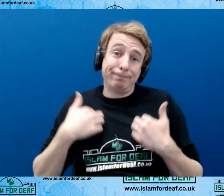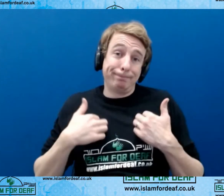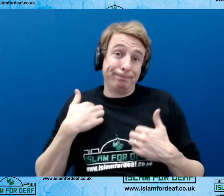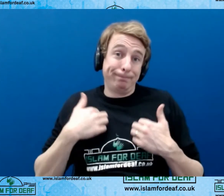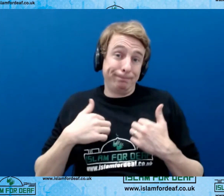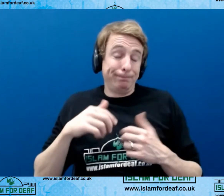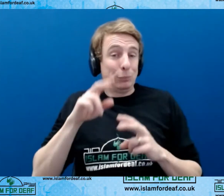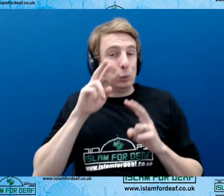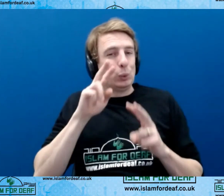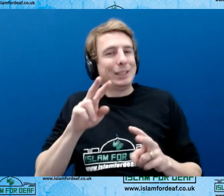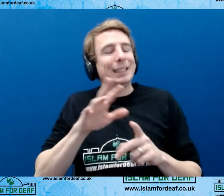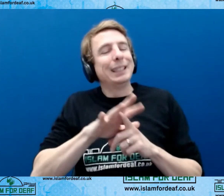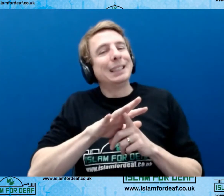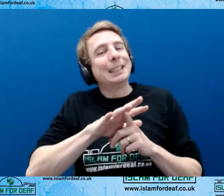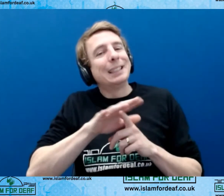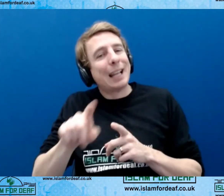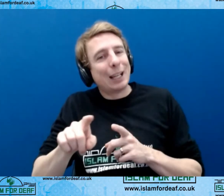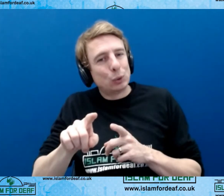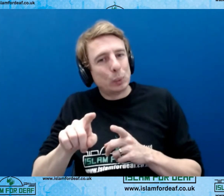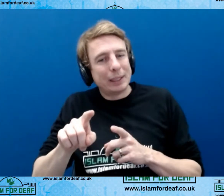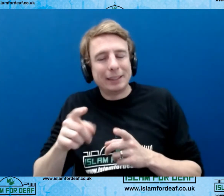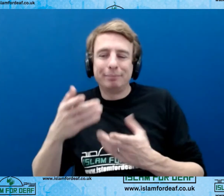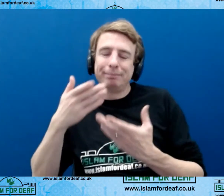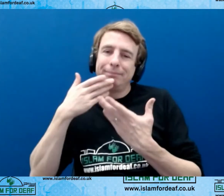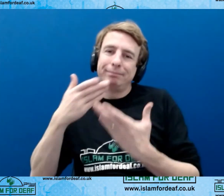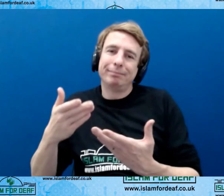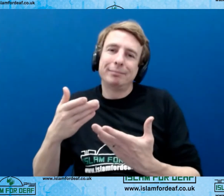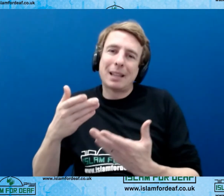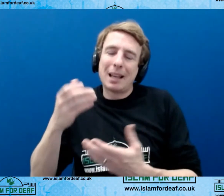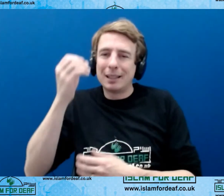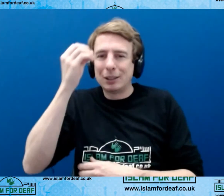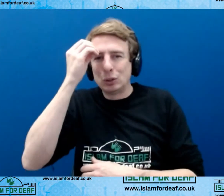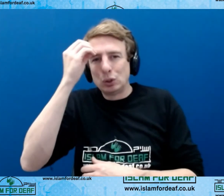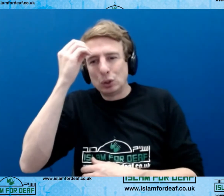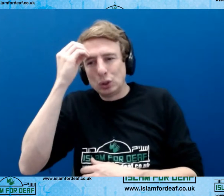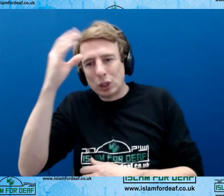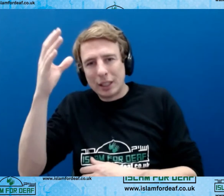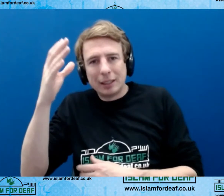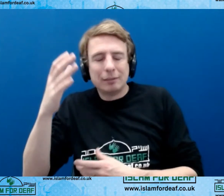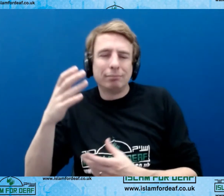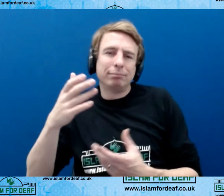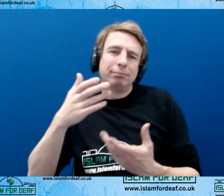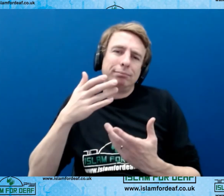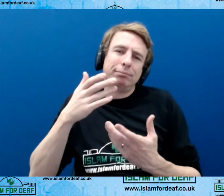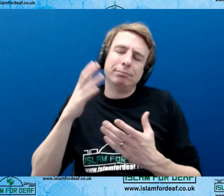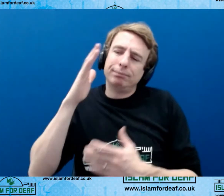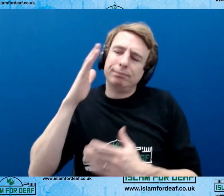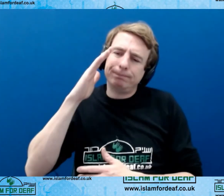thanks to our Shaykh, and may peace and salutations be showered upon the Prophet Muhammad, and may peace and